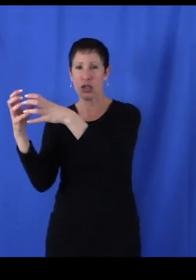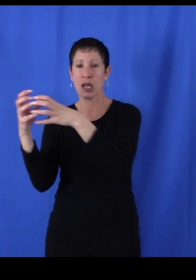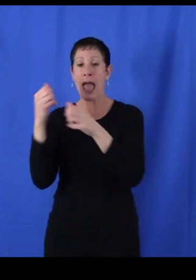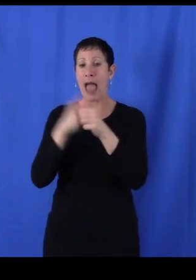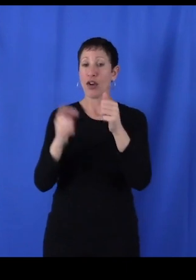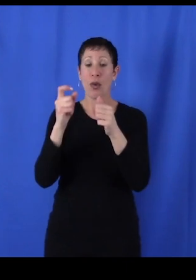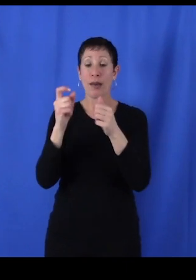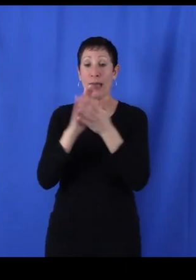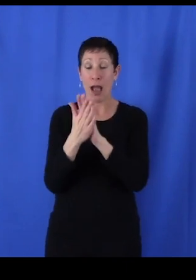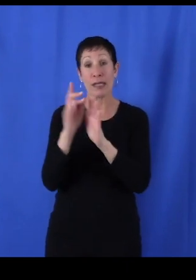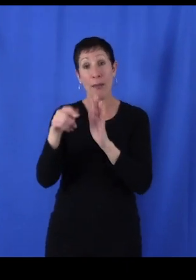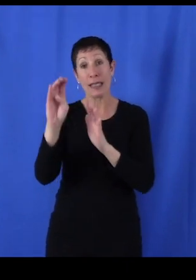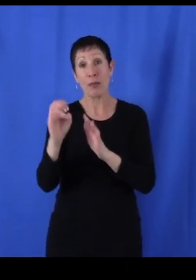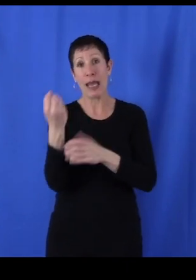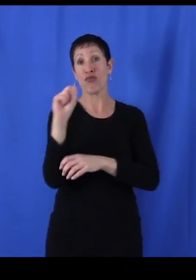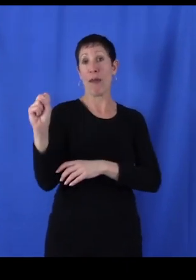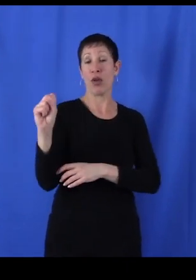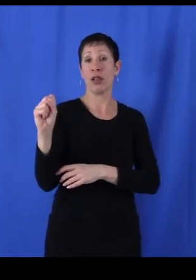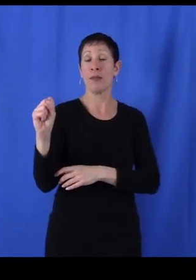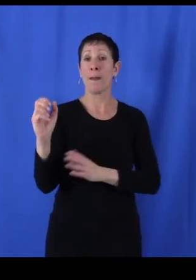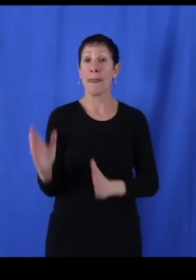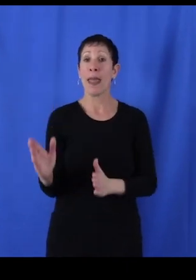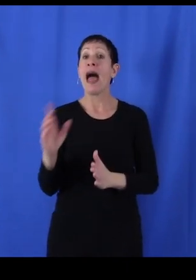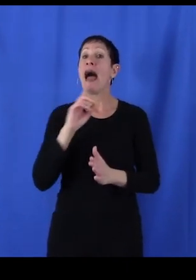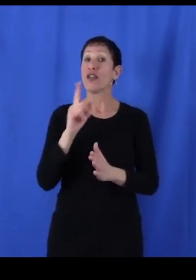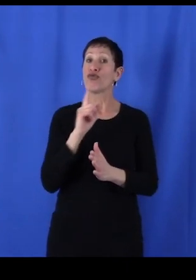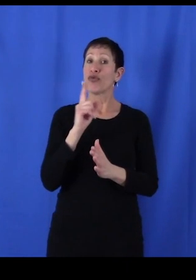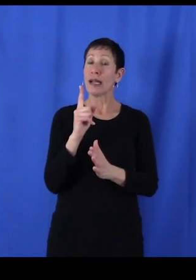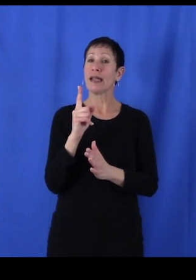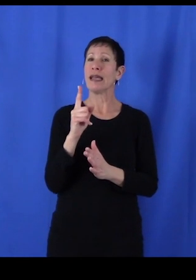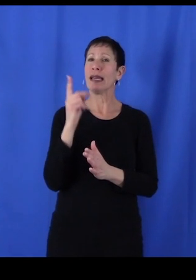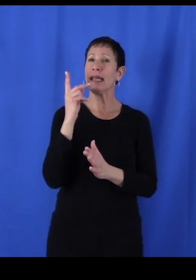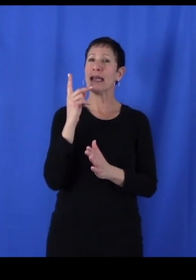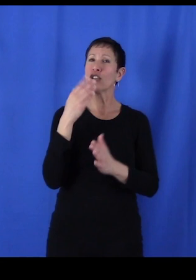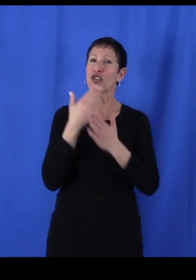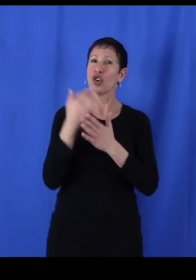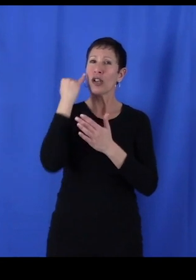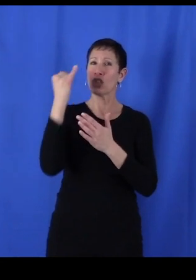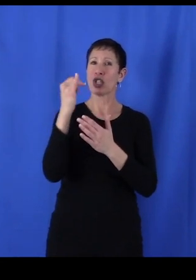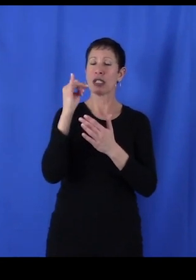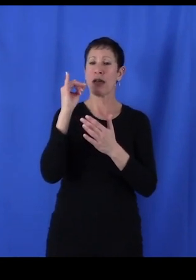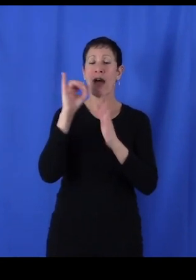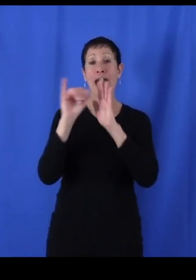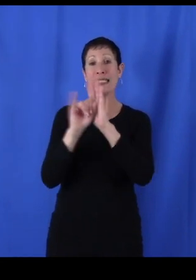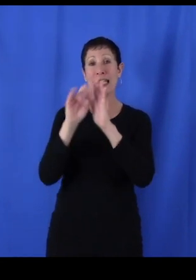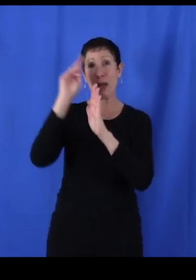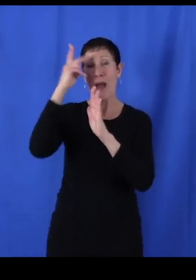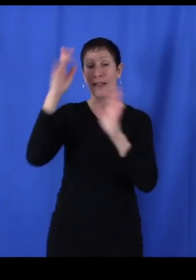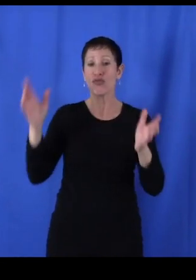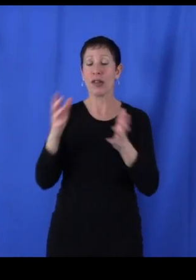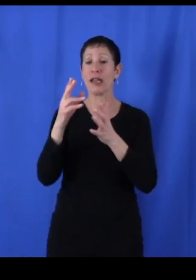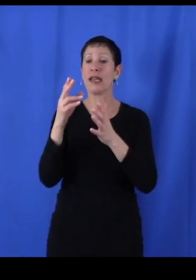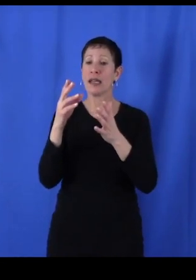be and must be a rebel. Right? And a really retrograde notion of identity politics